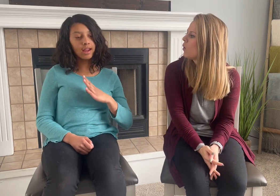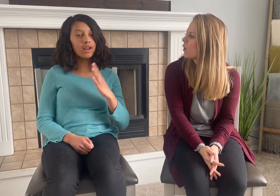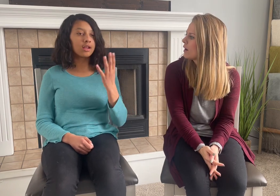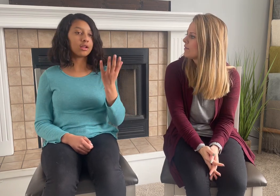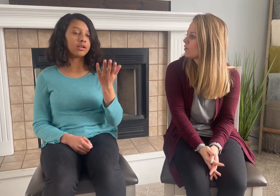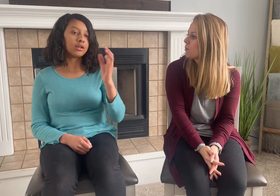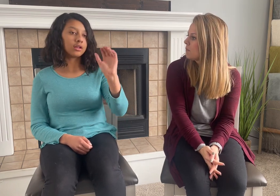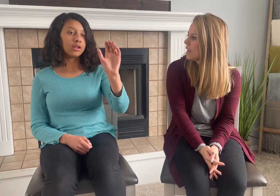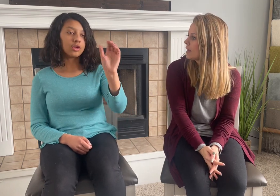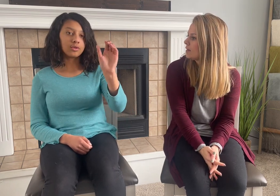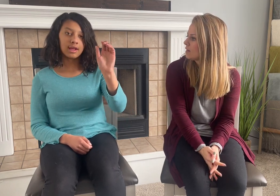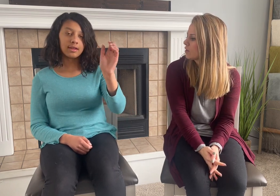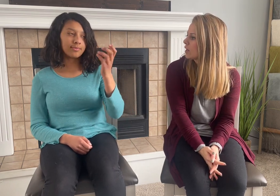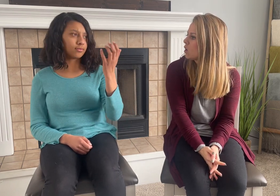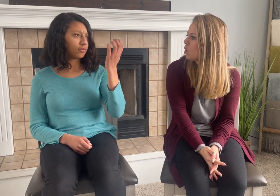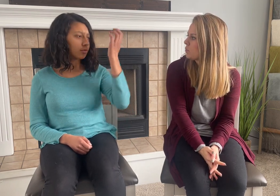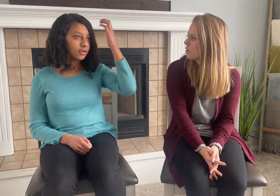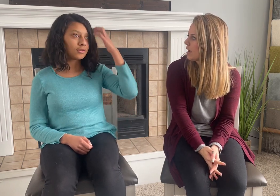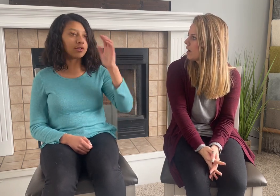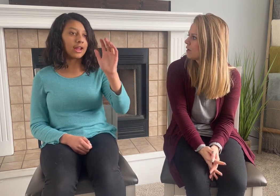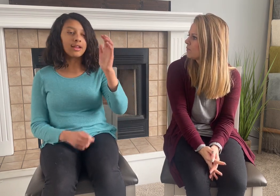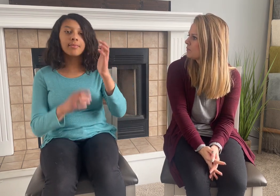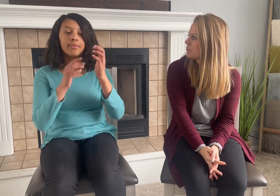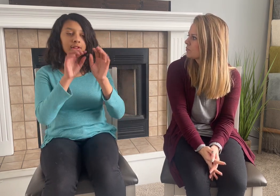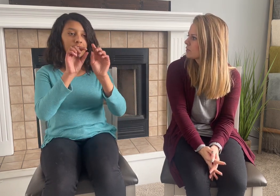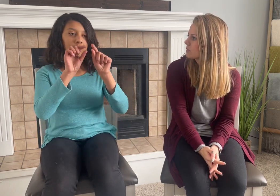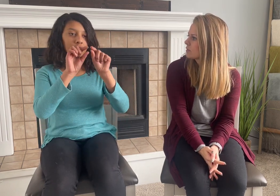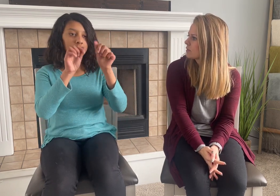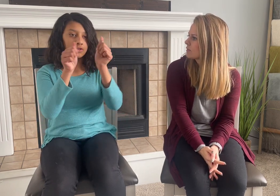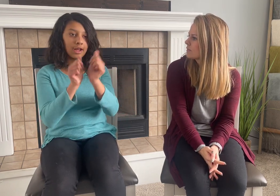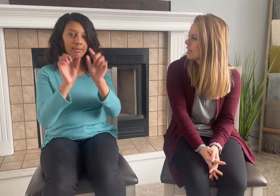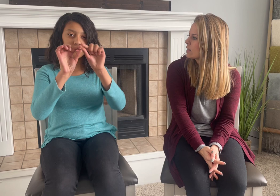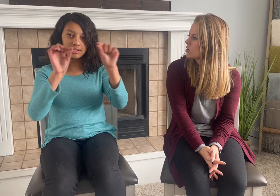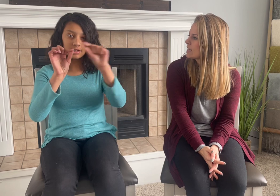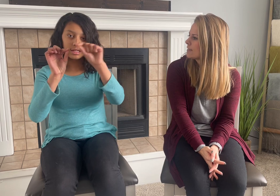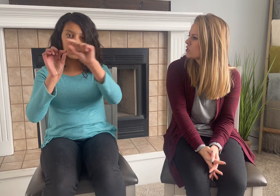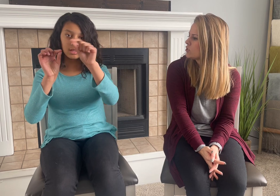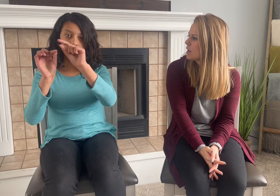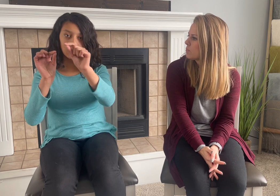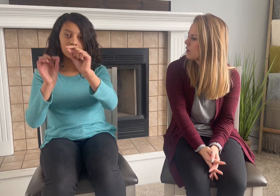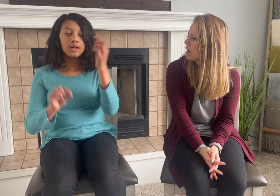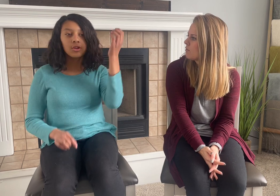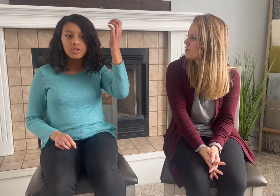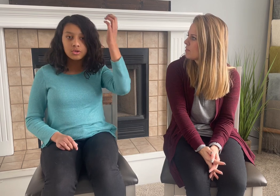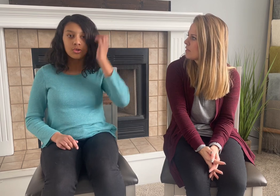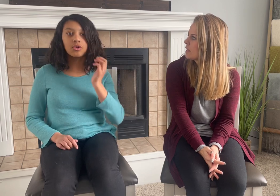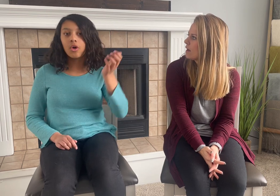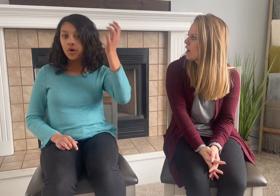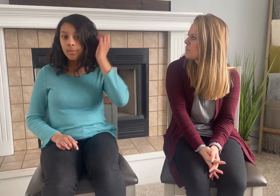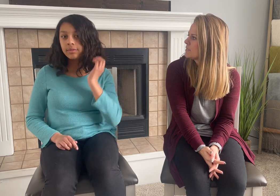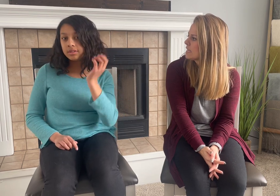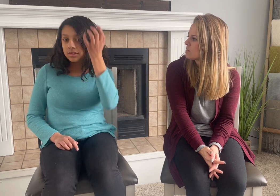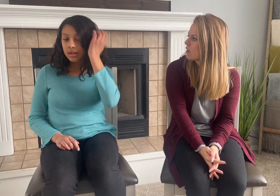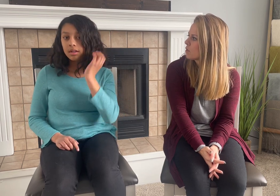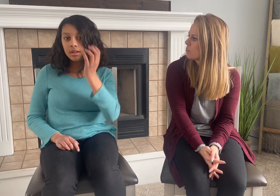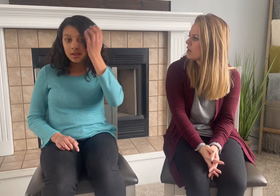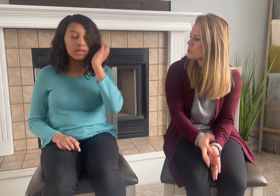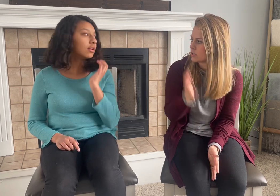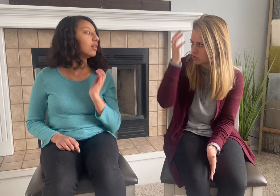Or if you're a man and you're going to comb your hair, it looks like the shape of the teeth on the brush and you're